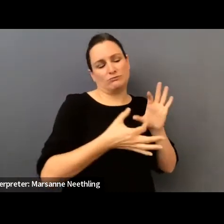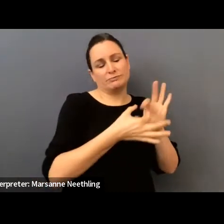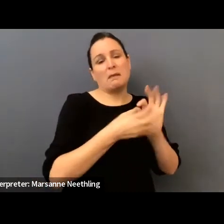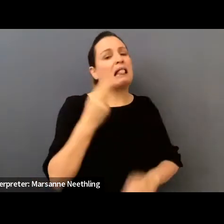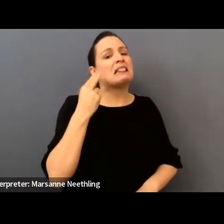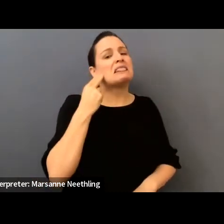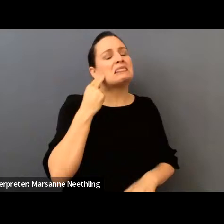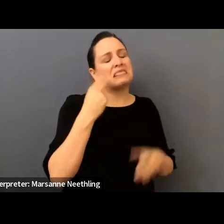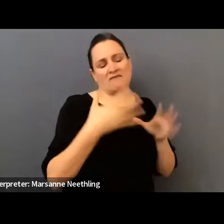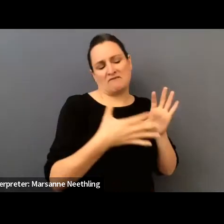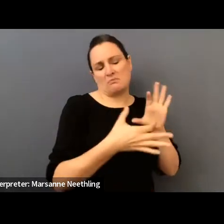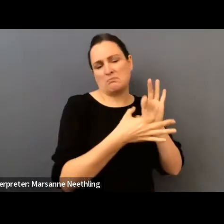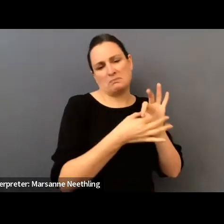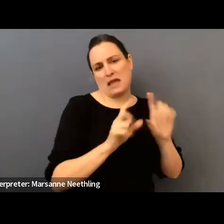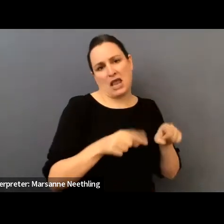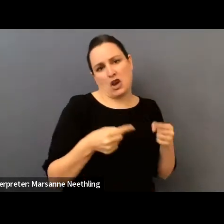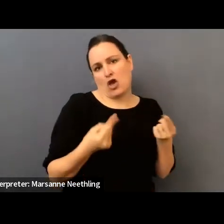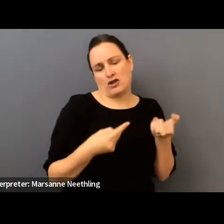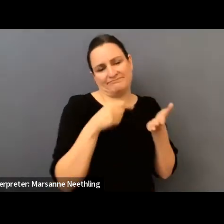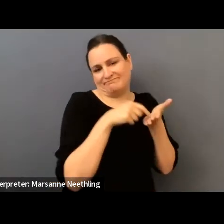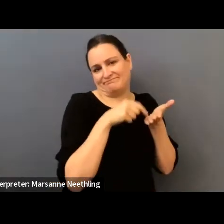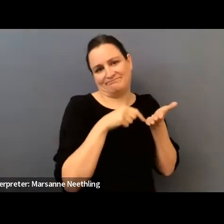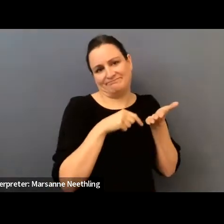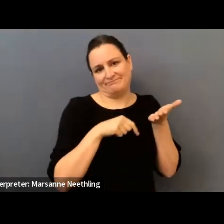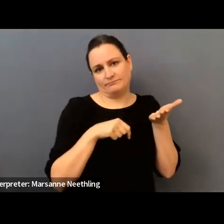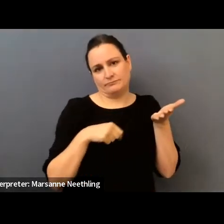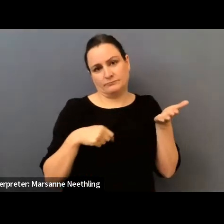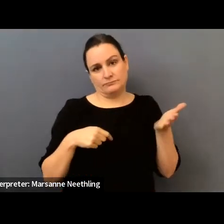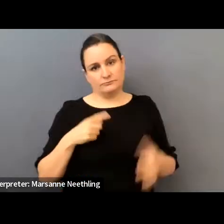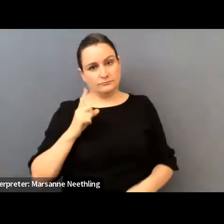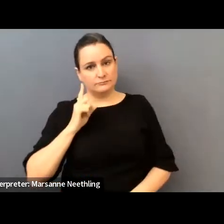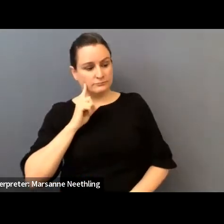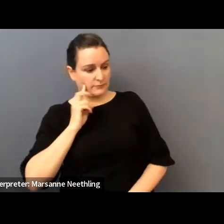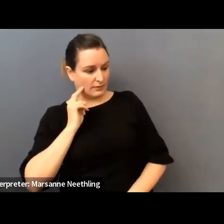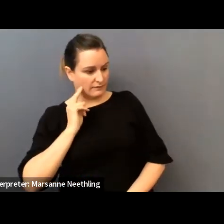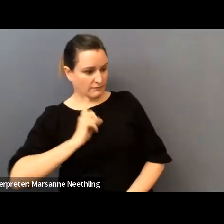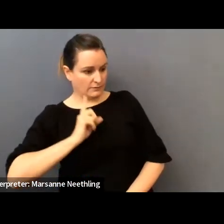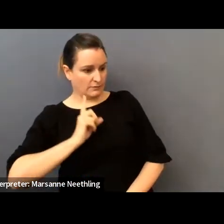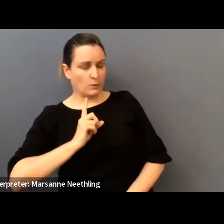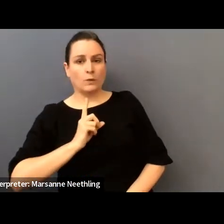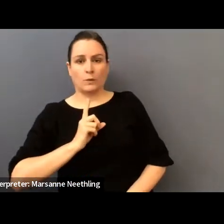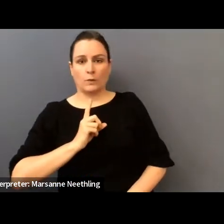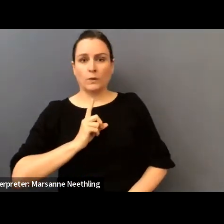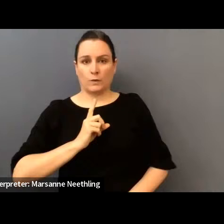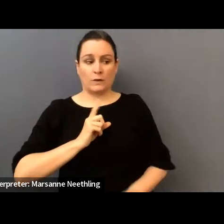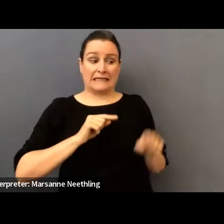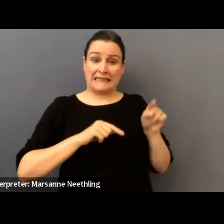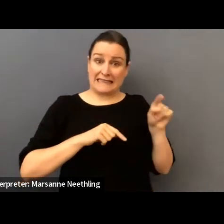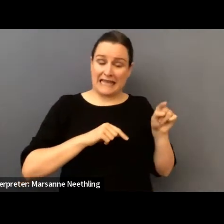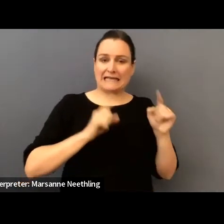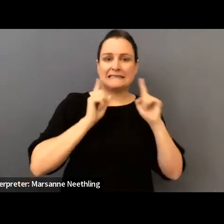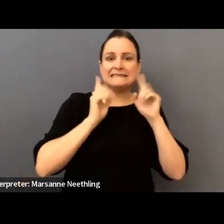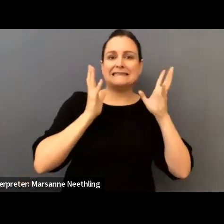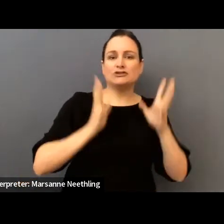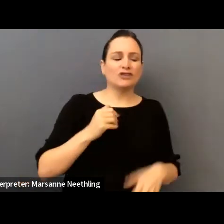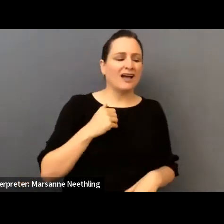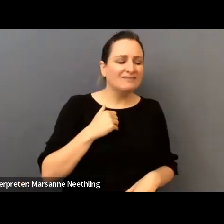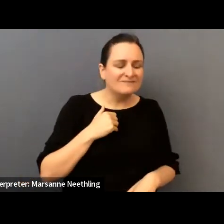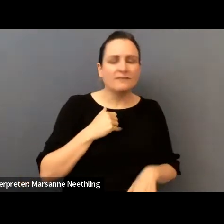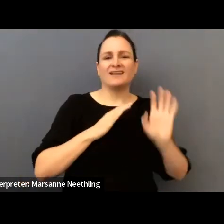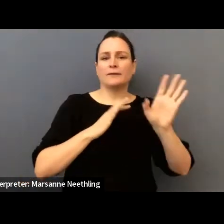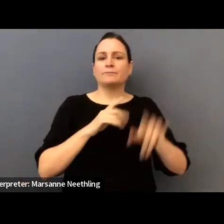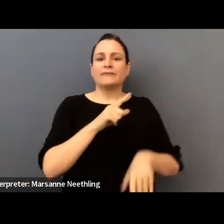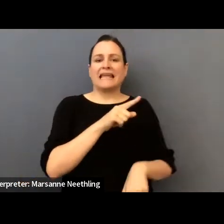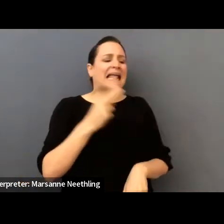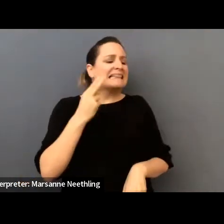And it's with that the teachers then jump in to complete question papers on